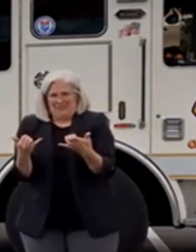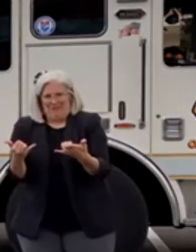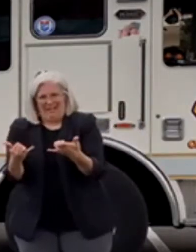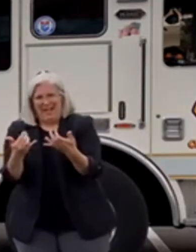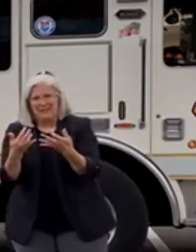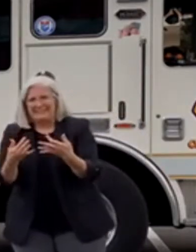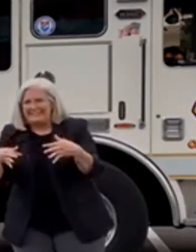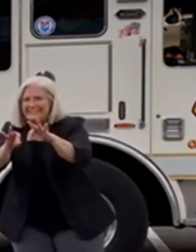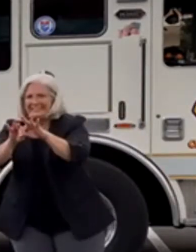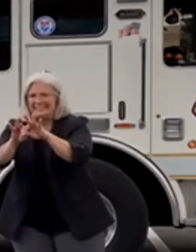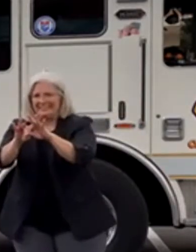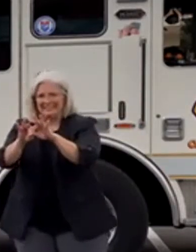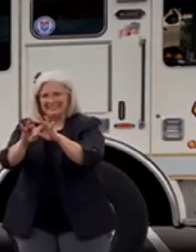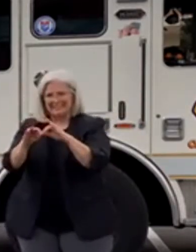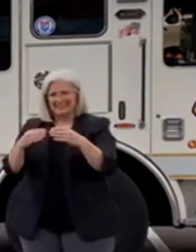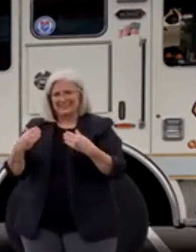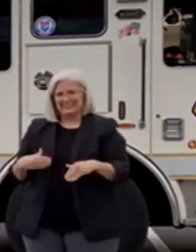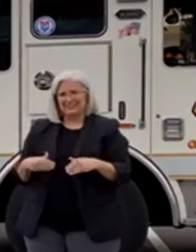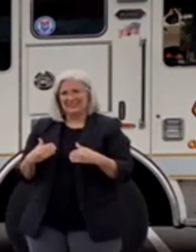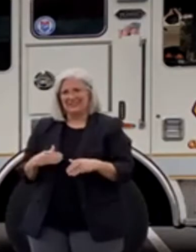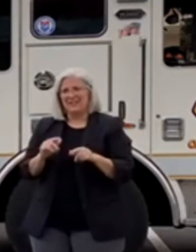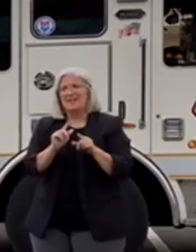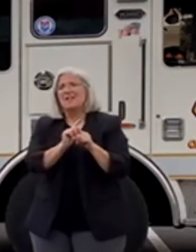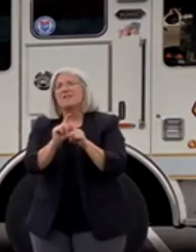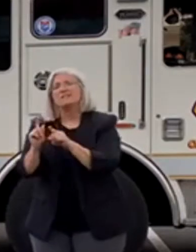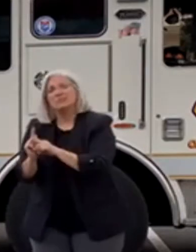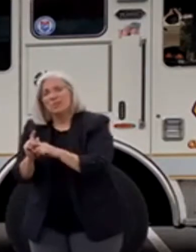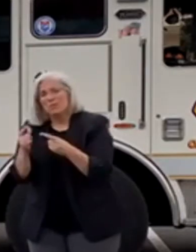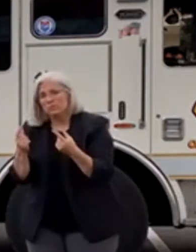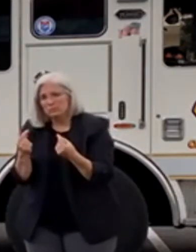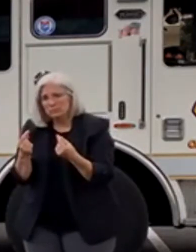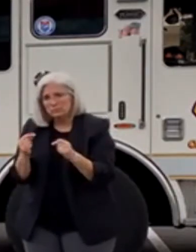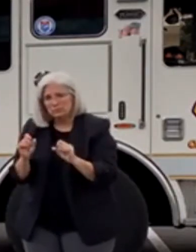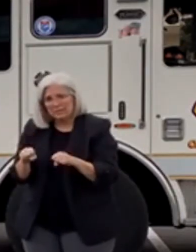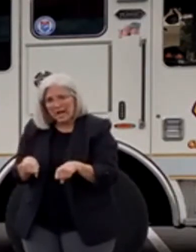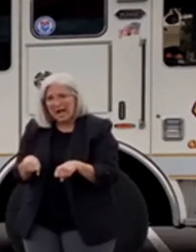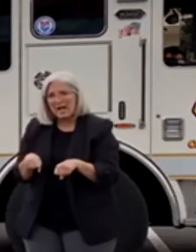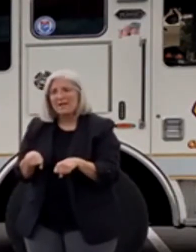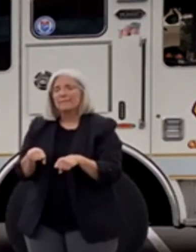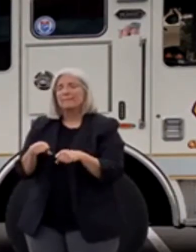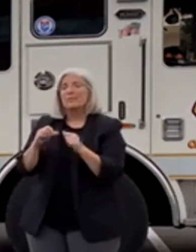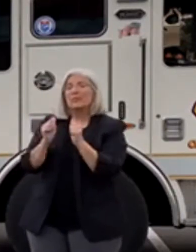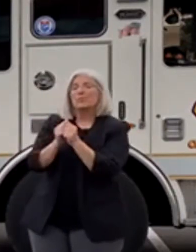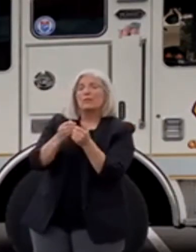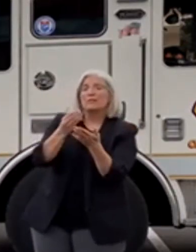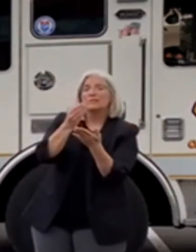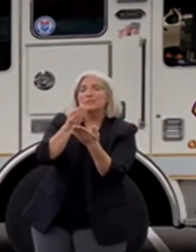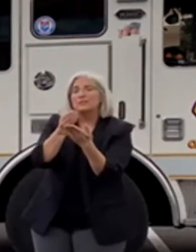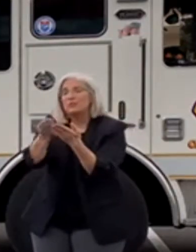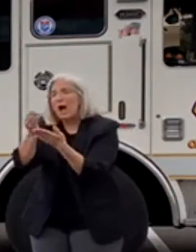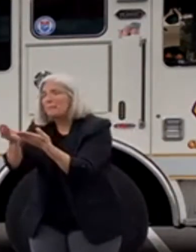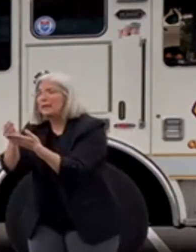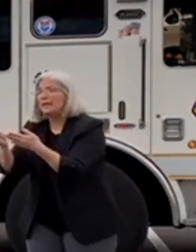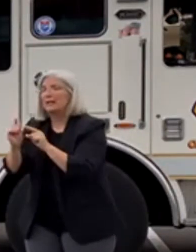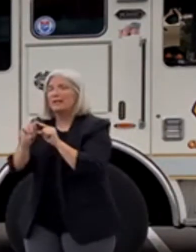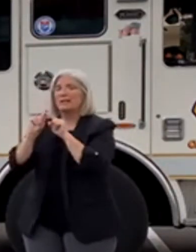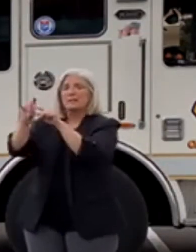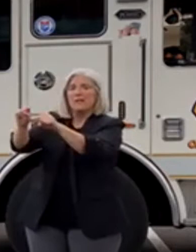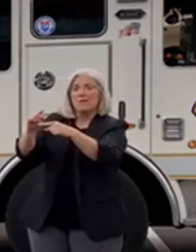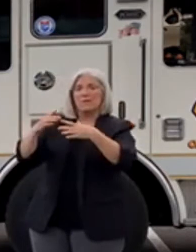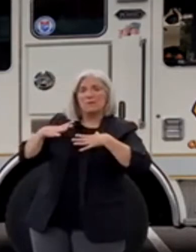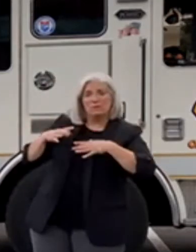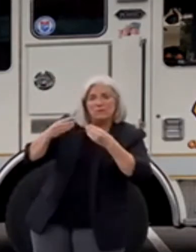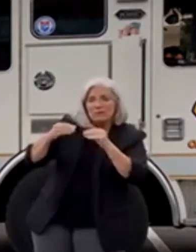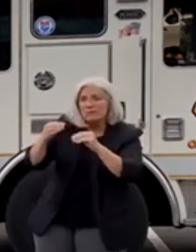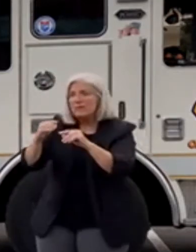Second, with respect to shopping and retail, we all want to patronize our local